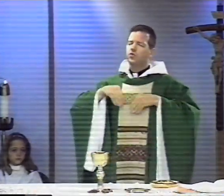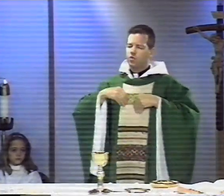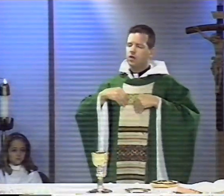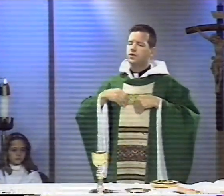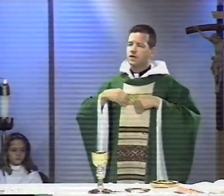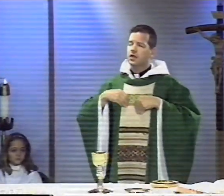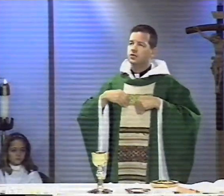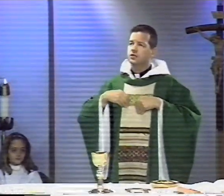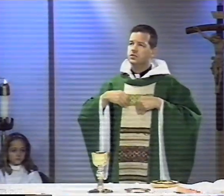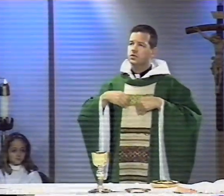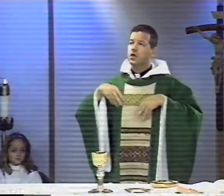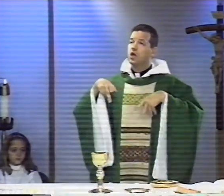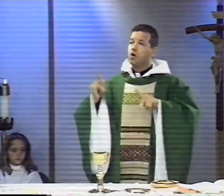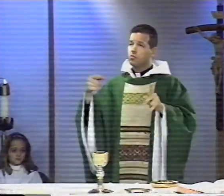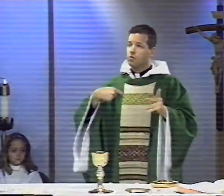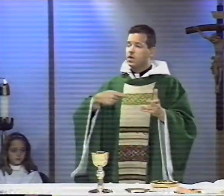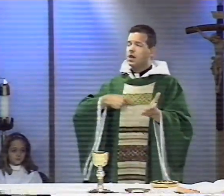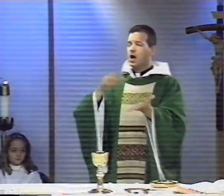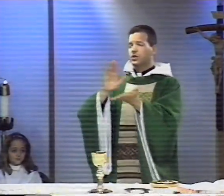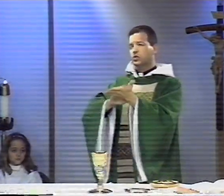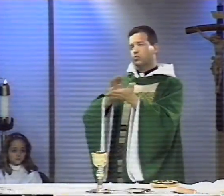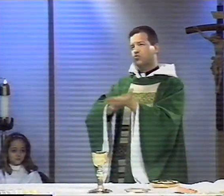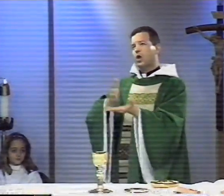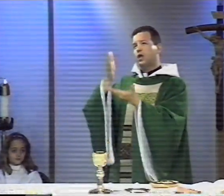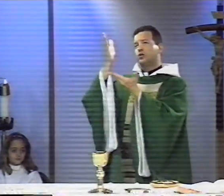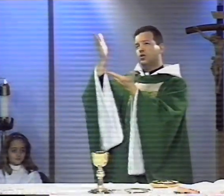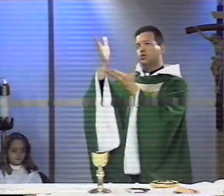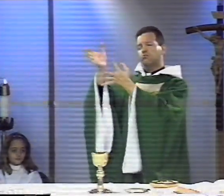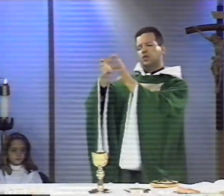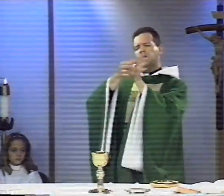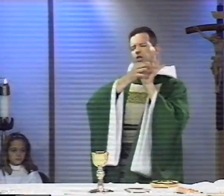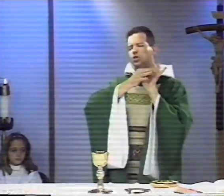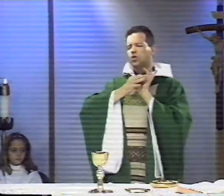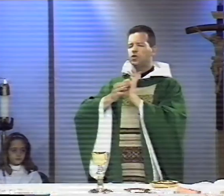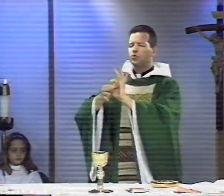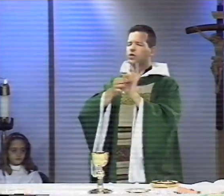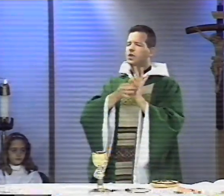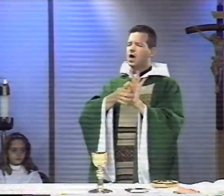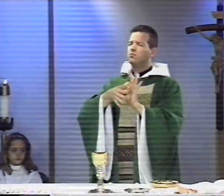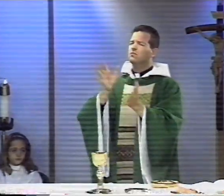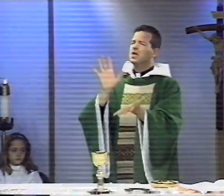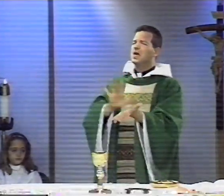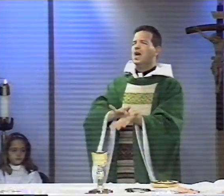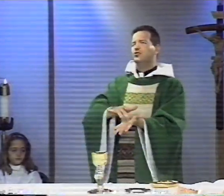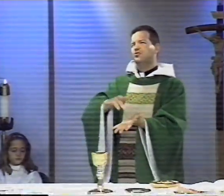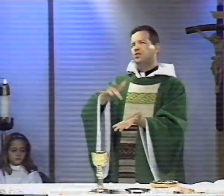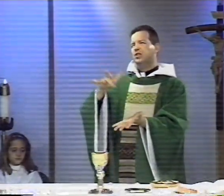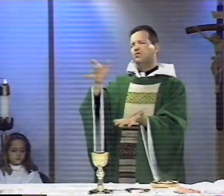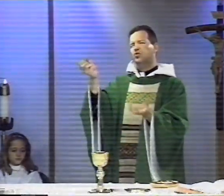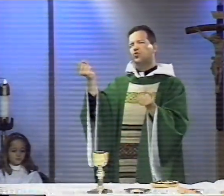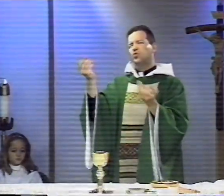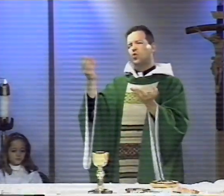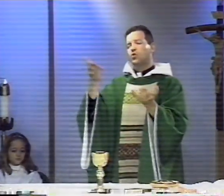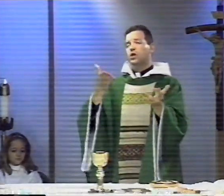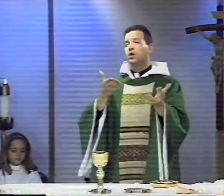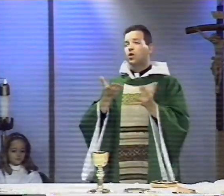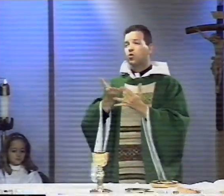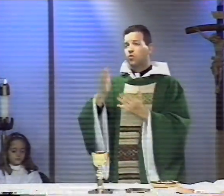throughout the ages. Permit us to praise you in union with them and to give you glory through